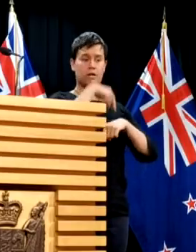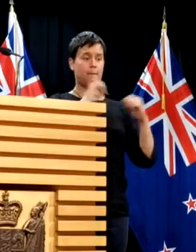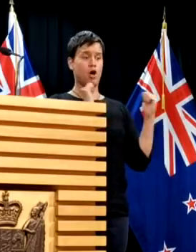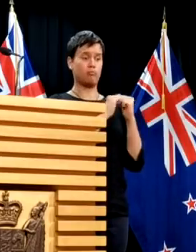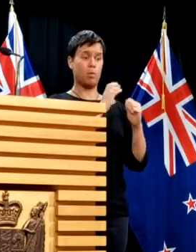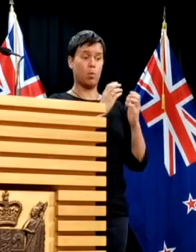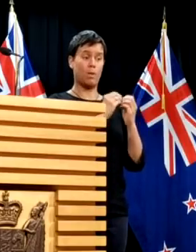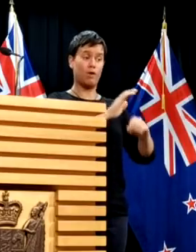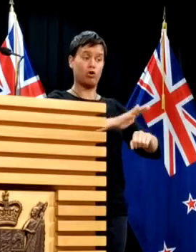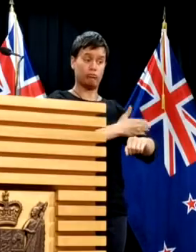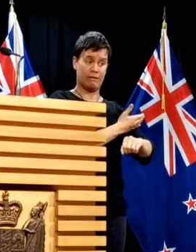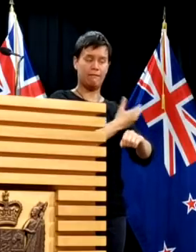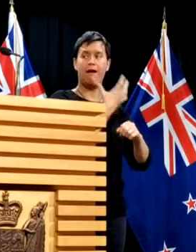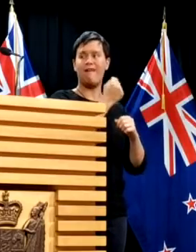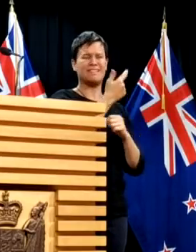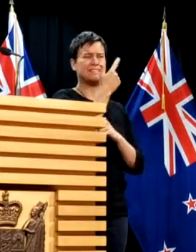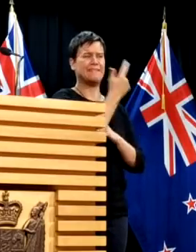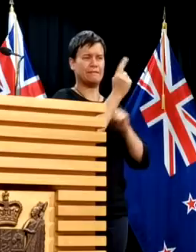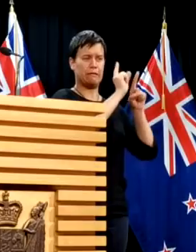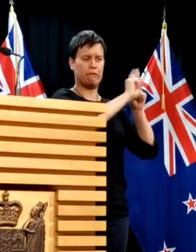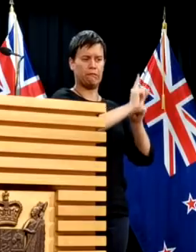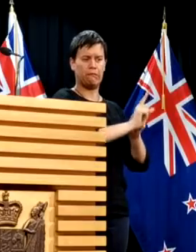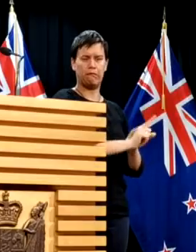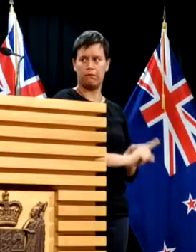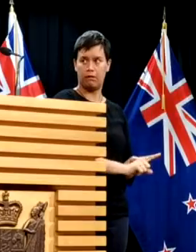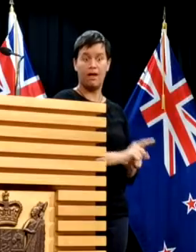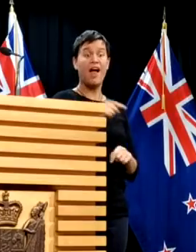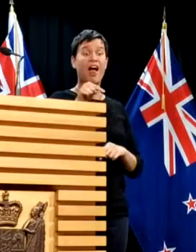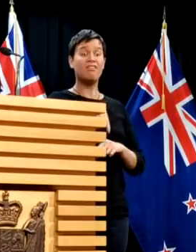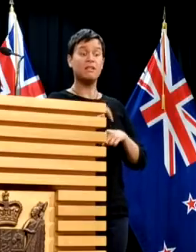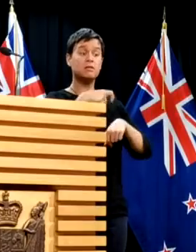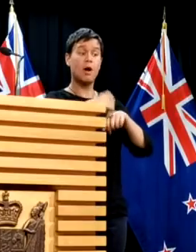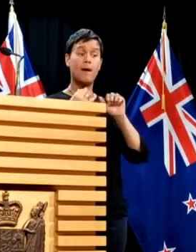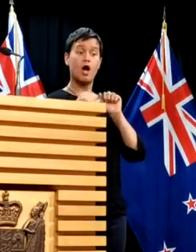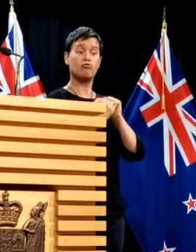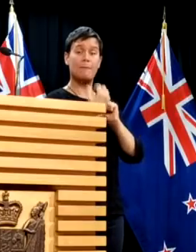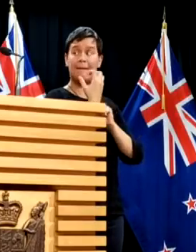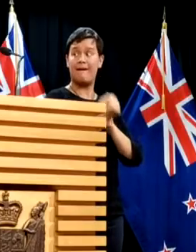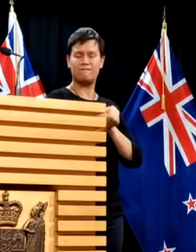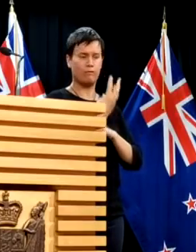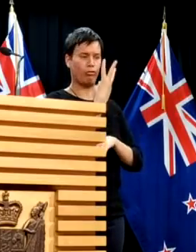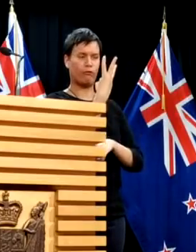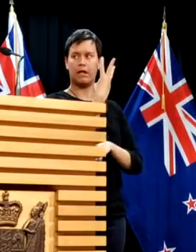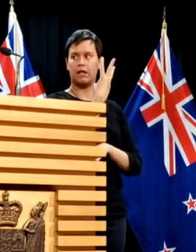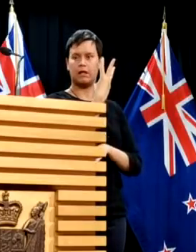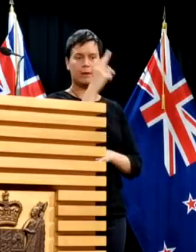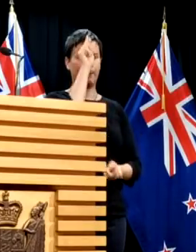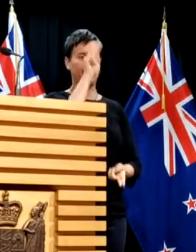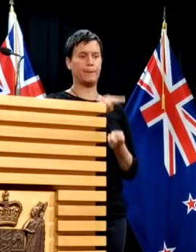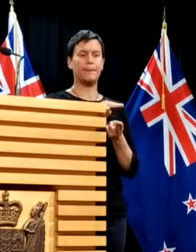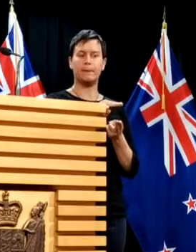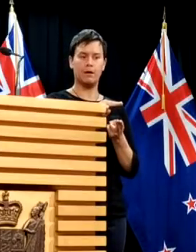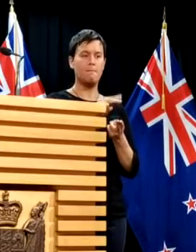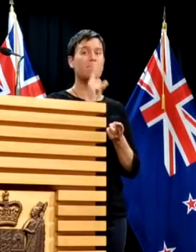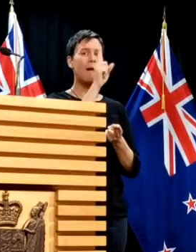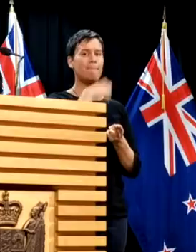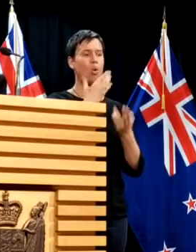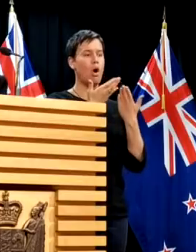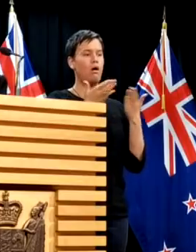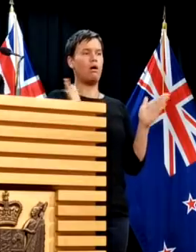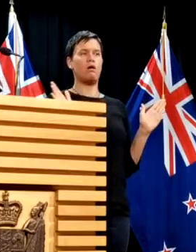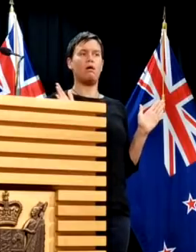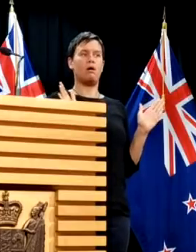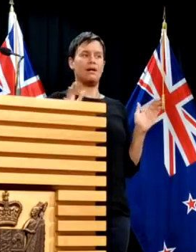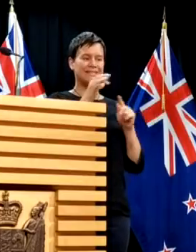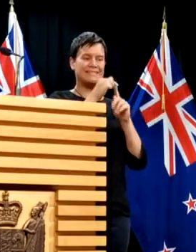specific policies. This one has 3 years of cooperation. Yes. Who made that decision to go to a more broad approach. Yeah, I